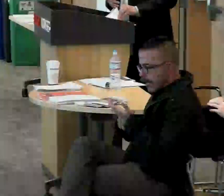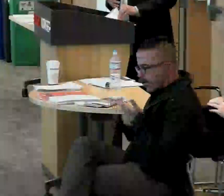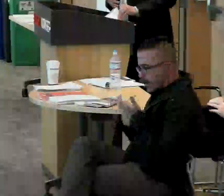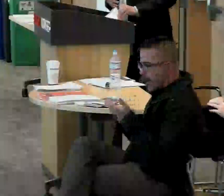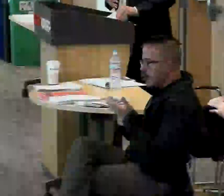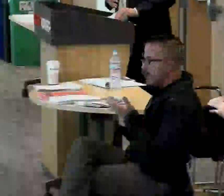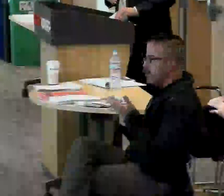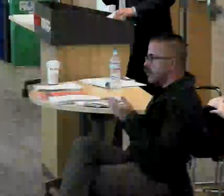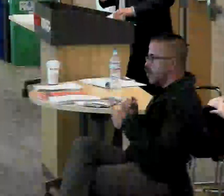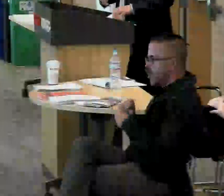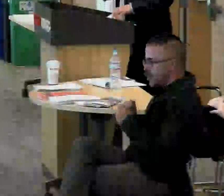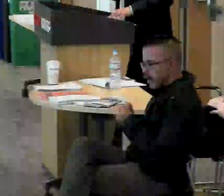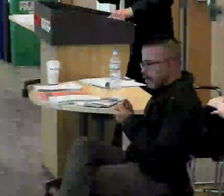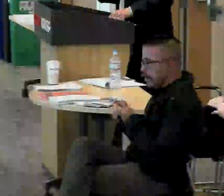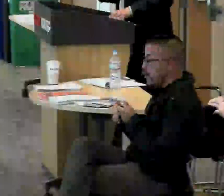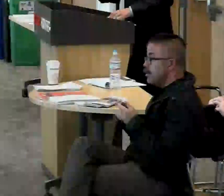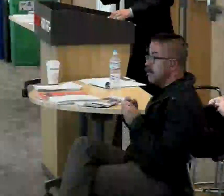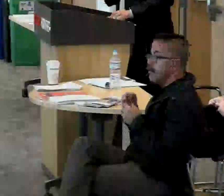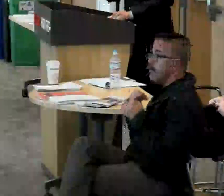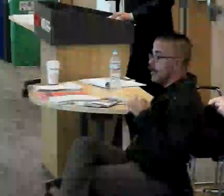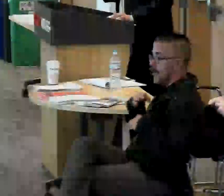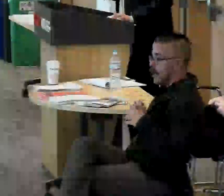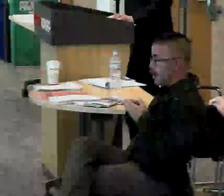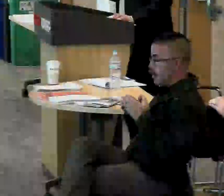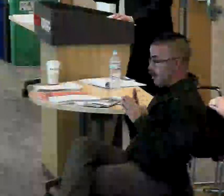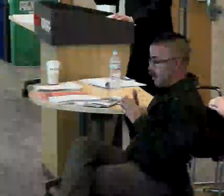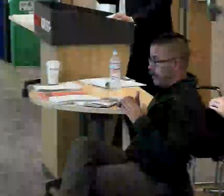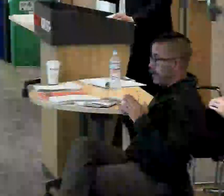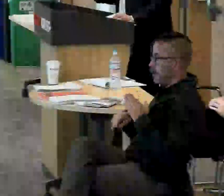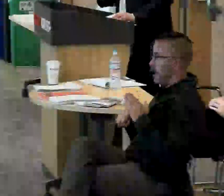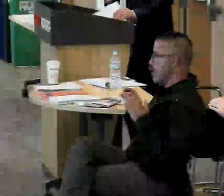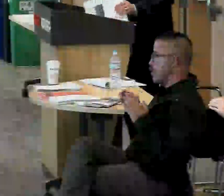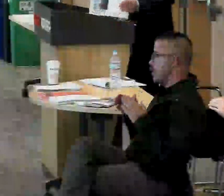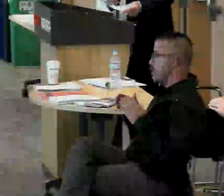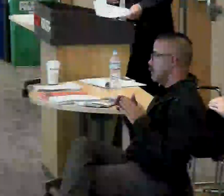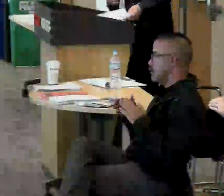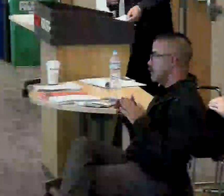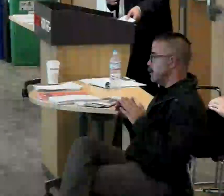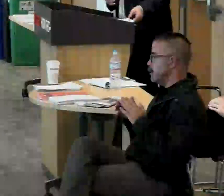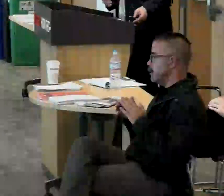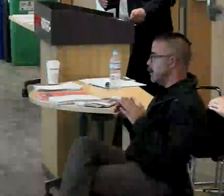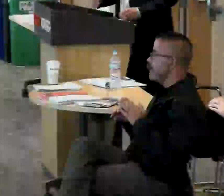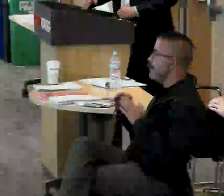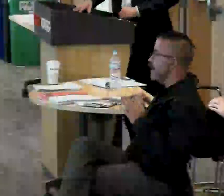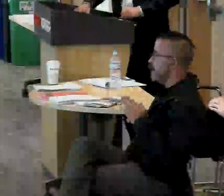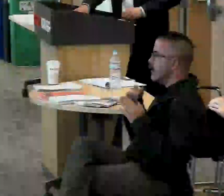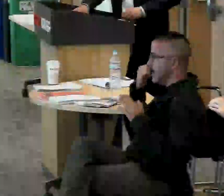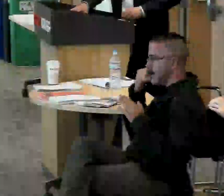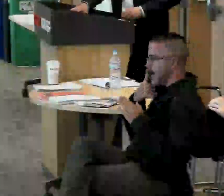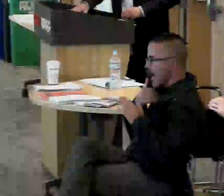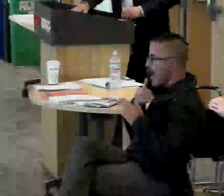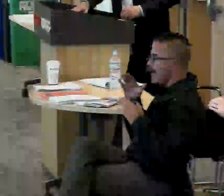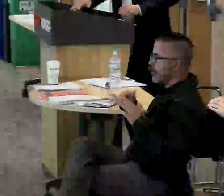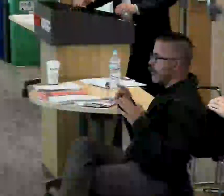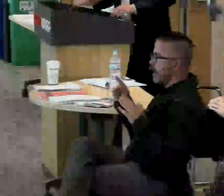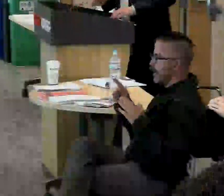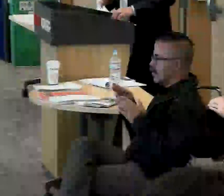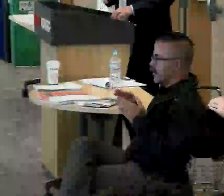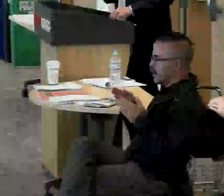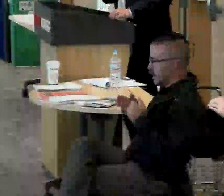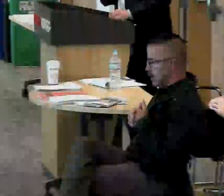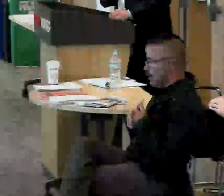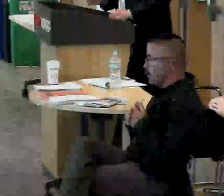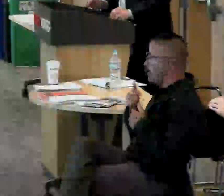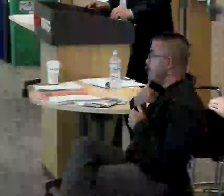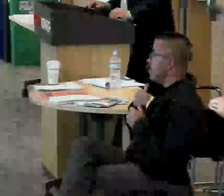support the communities that would benefit from greater access to the banking services and low-cost services. And we're trying to do